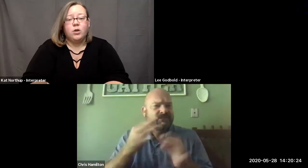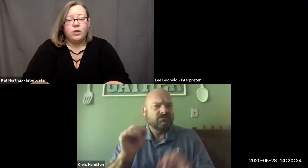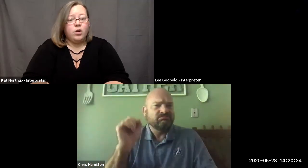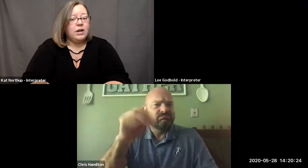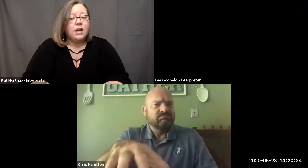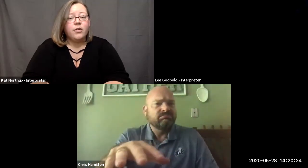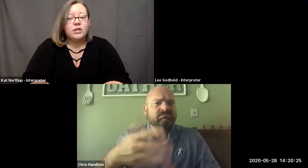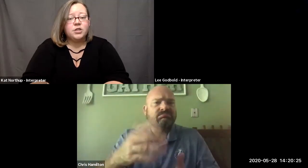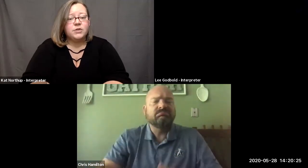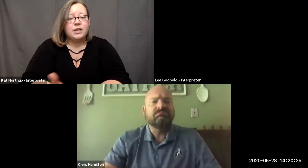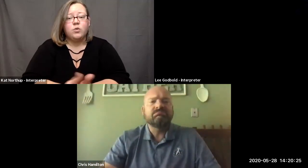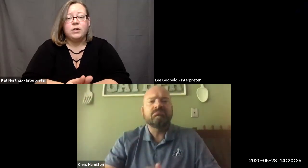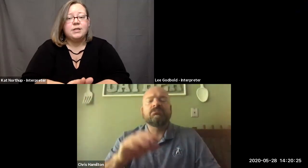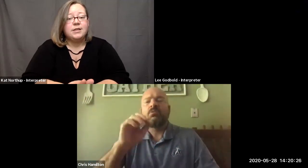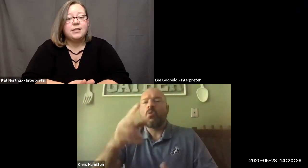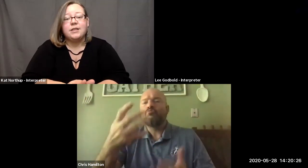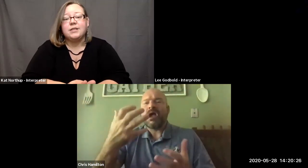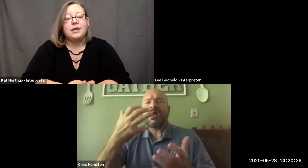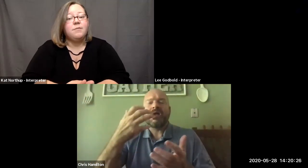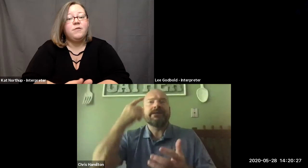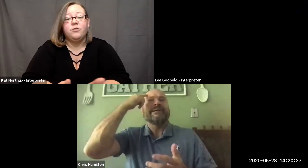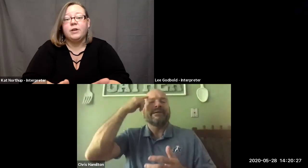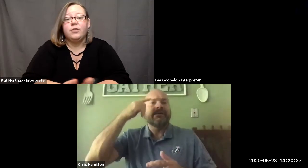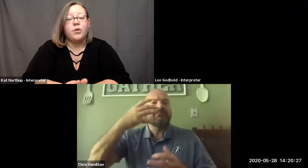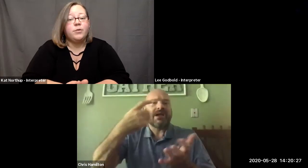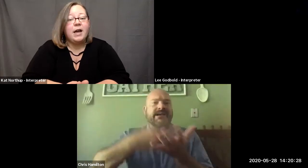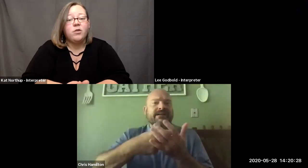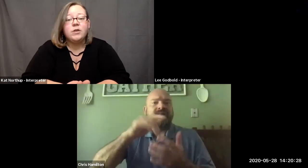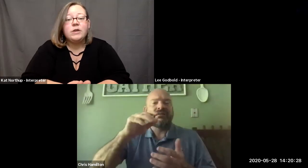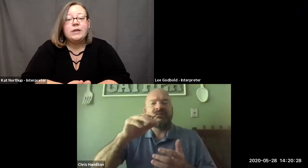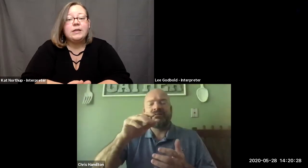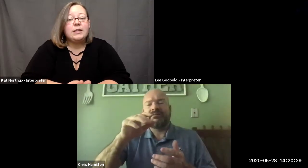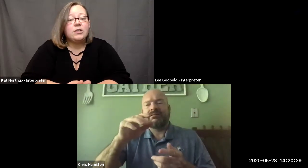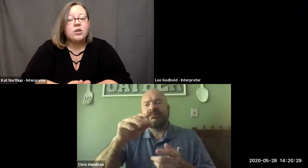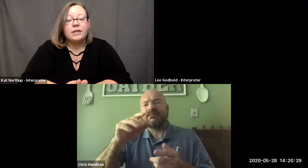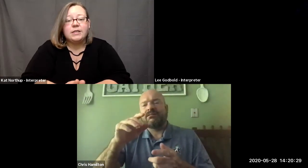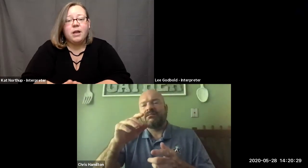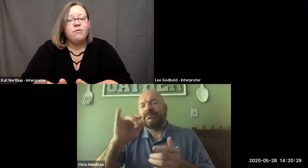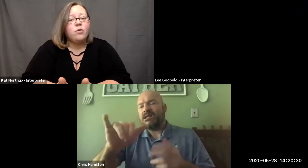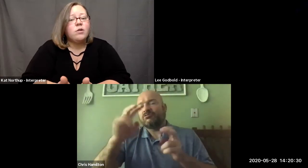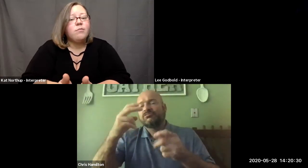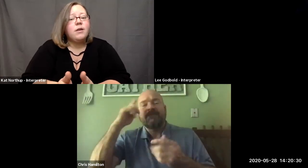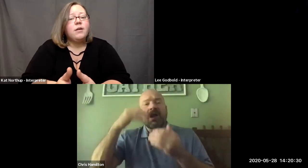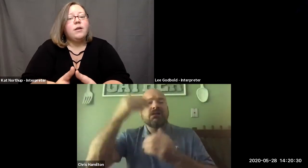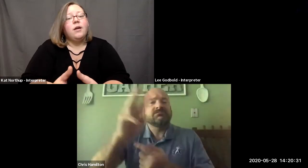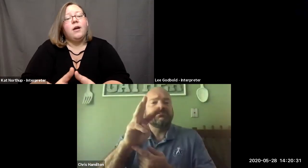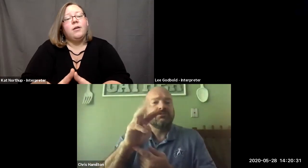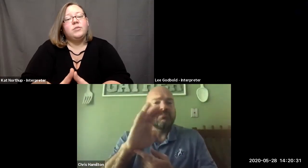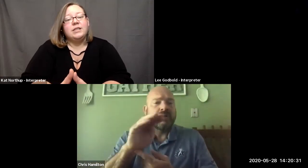there are any other issues that you want to discuss this time, feel free to throw them out here on this platform. Just kind